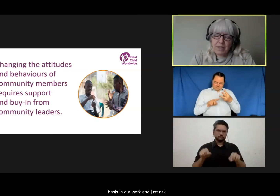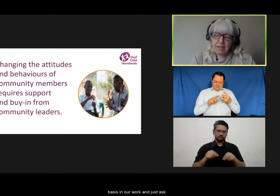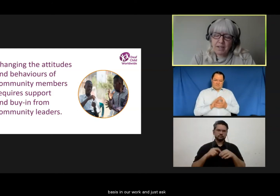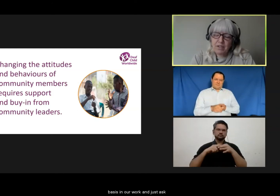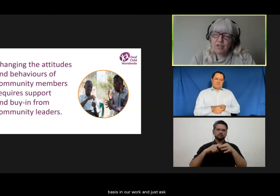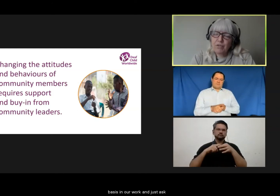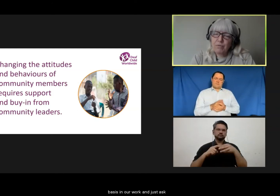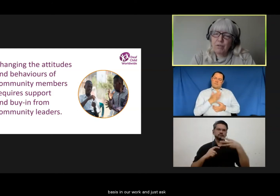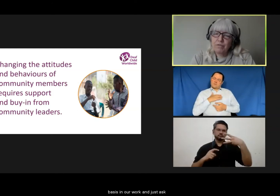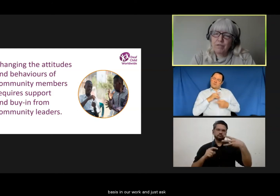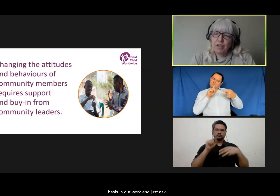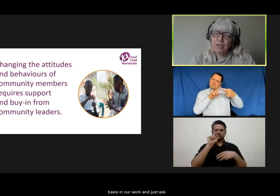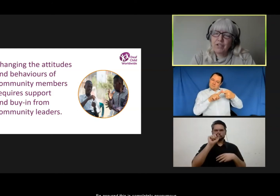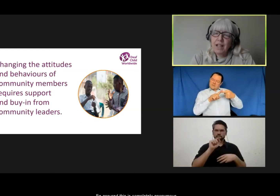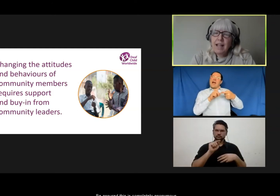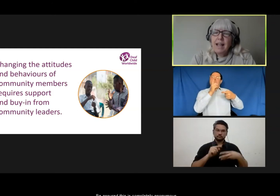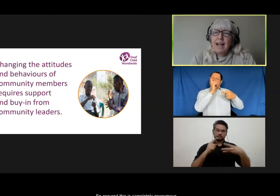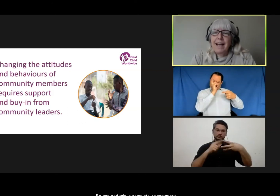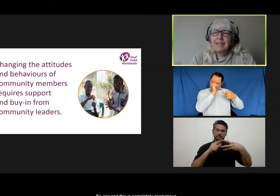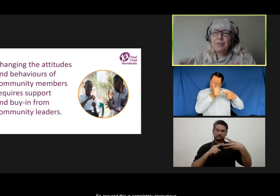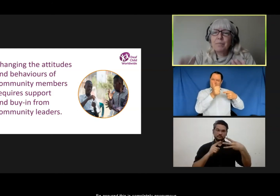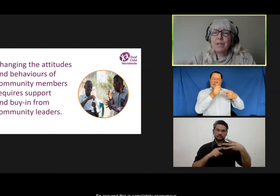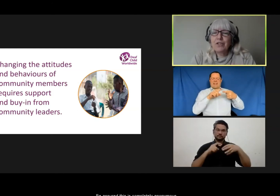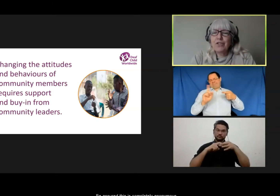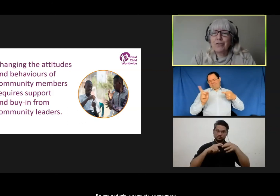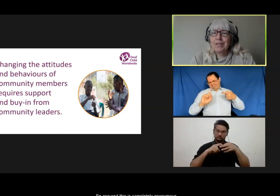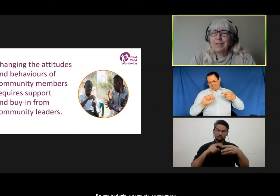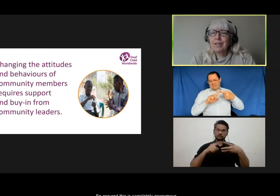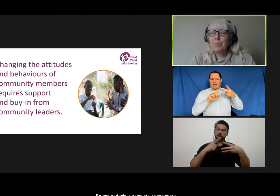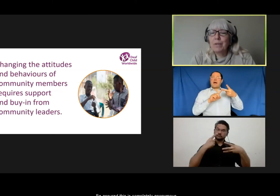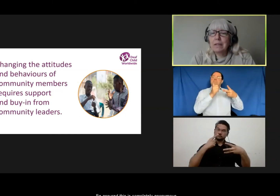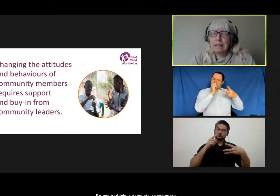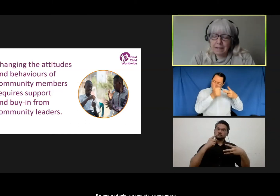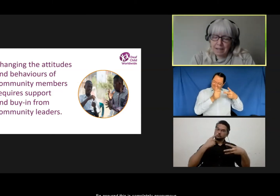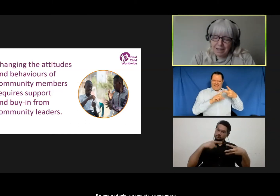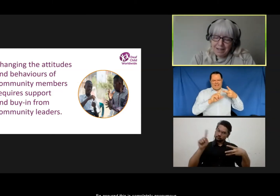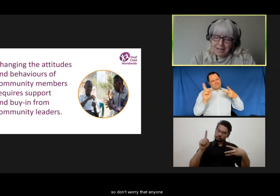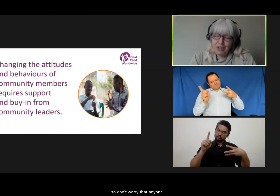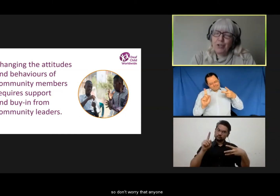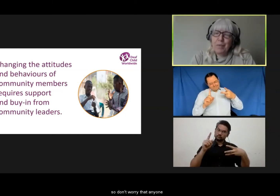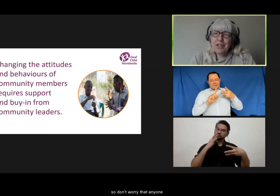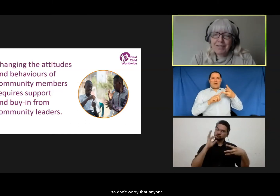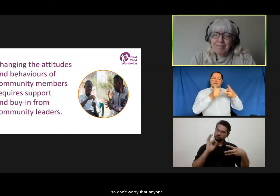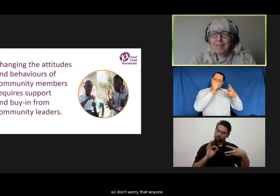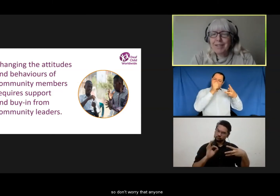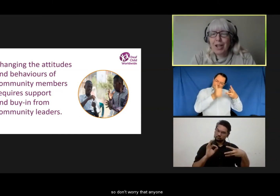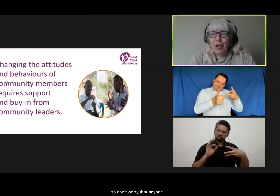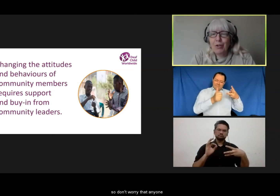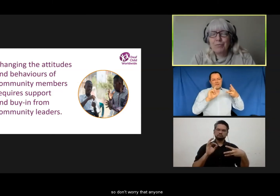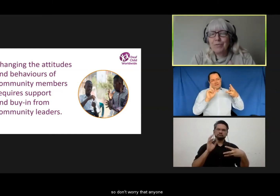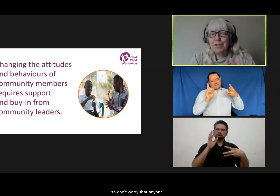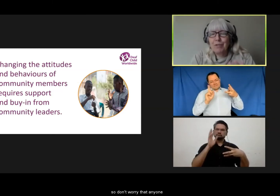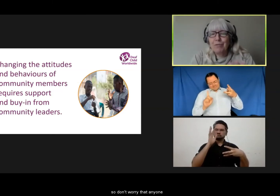say whether these are true or false. And be assured this is completely anonymous,